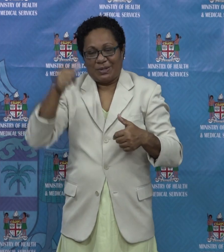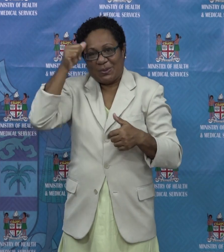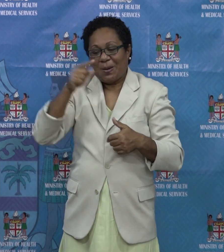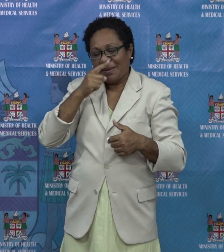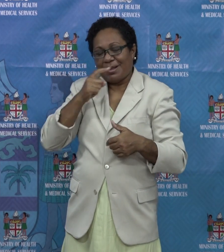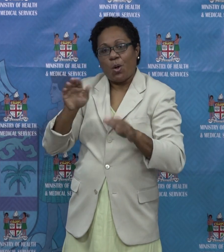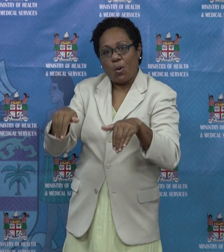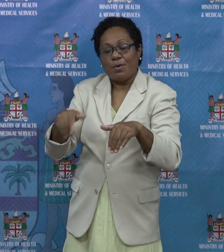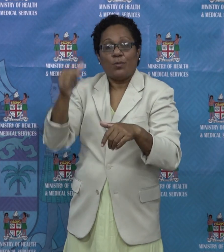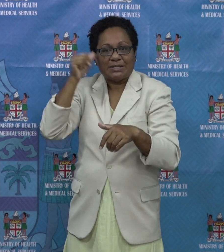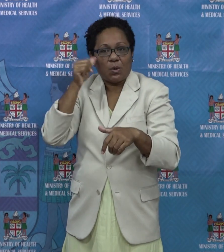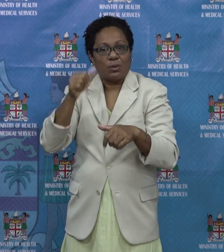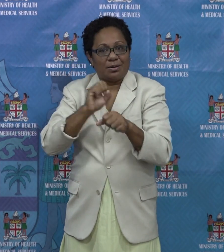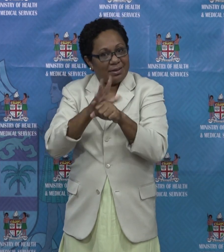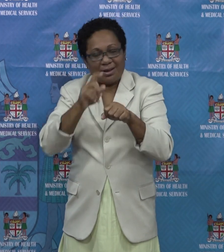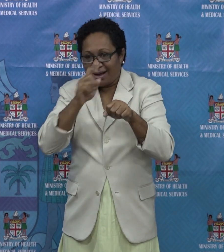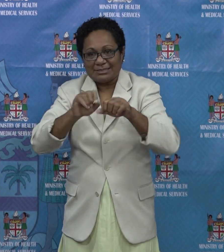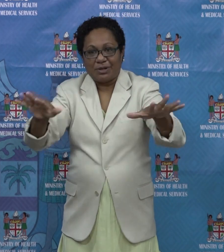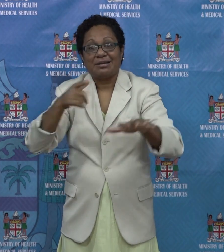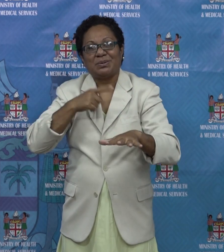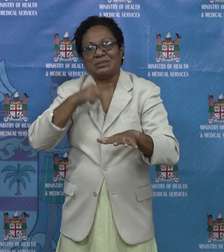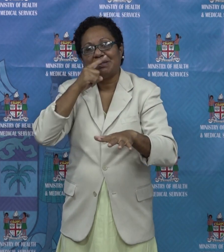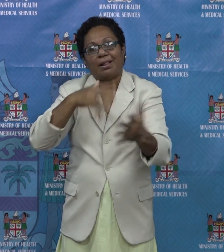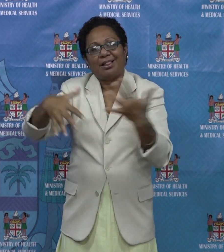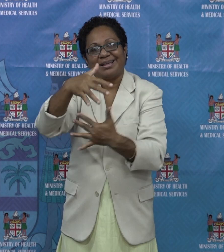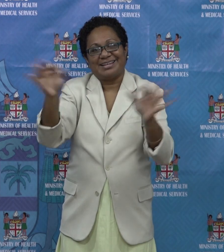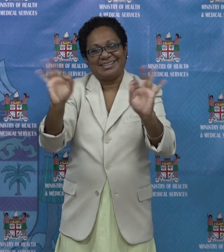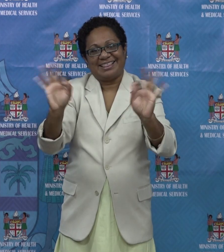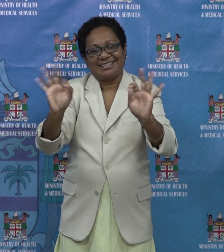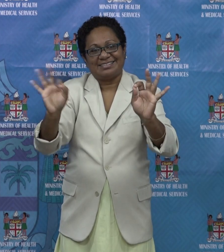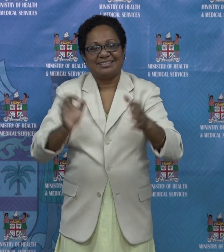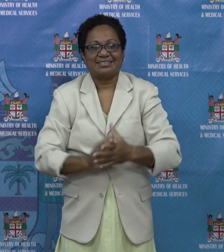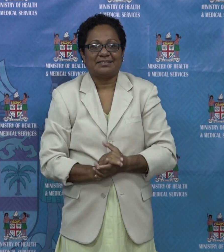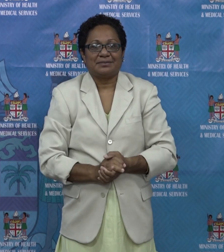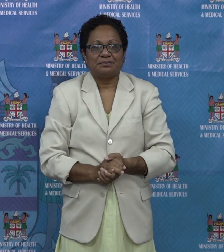be paused for this period of time. Thank you.